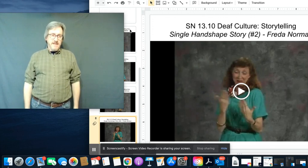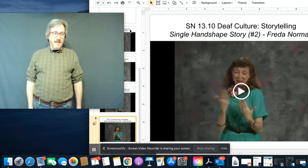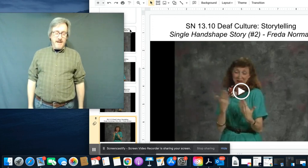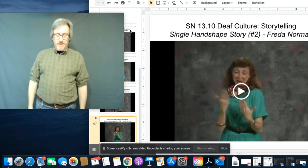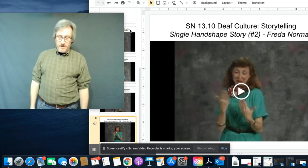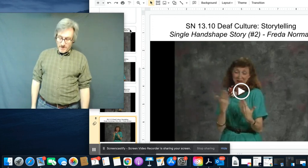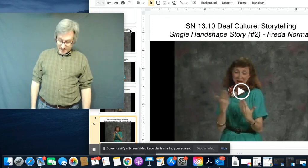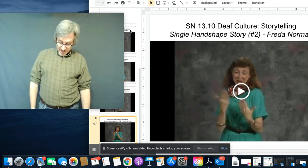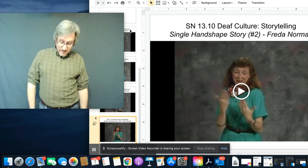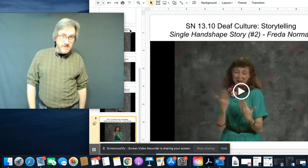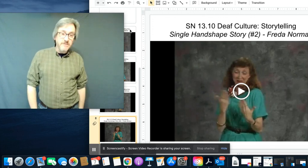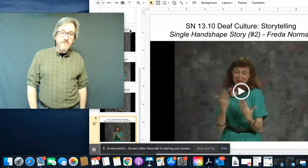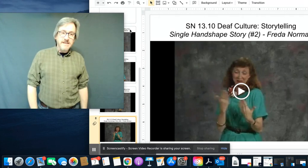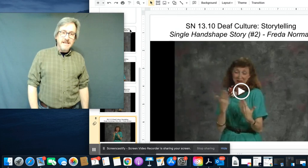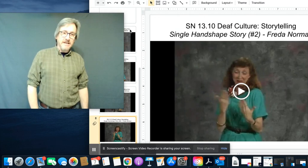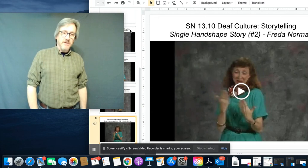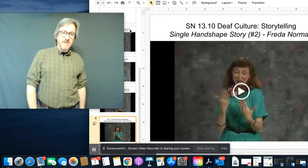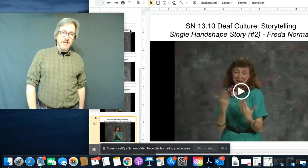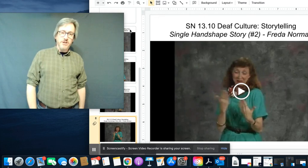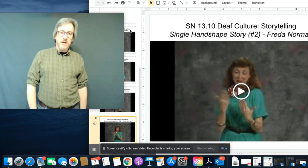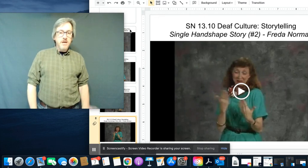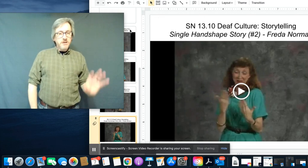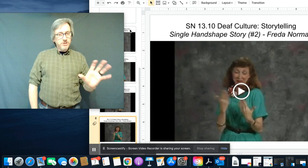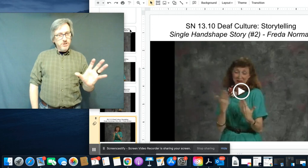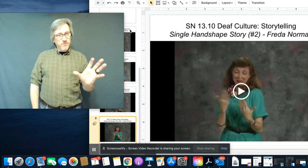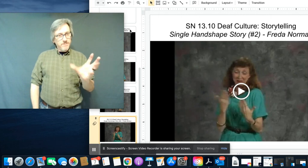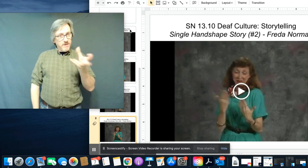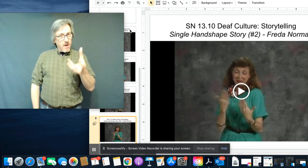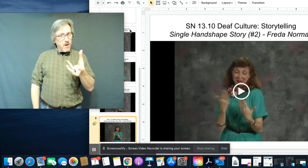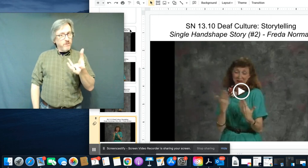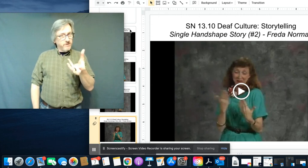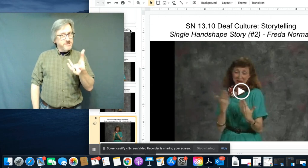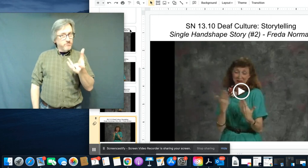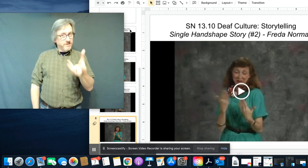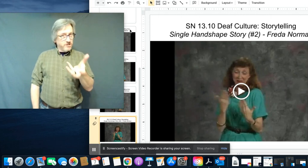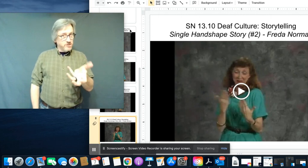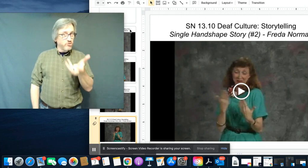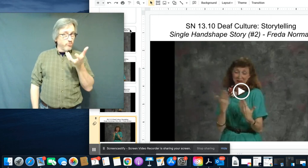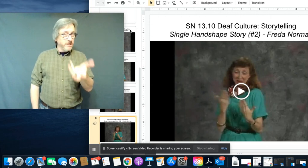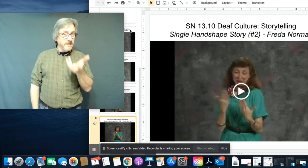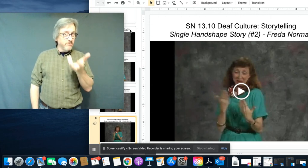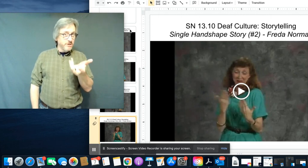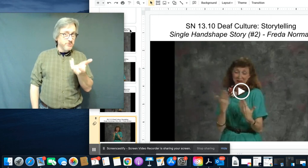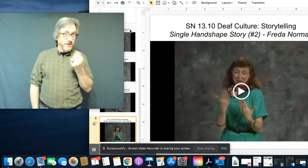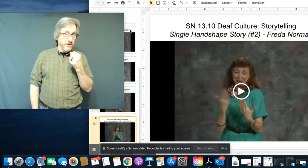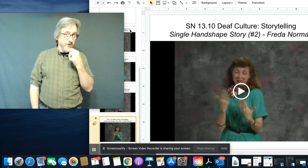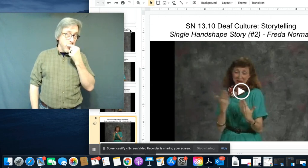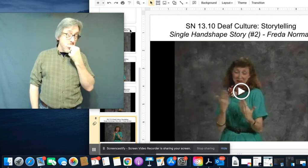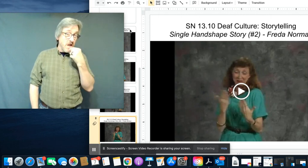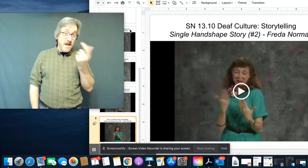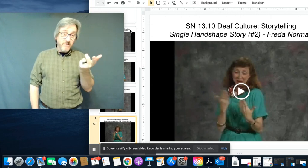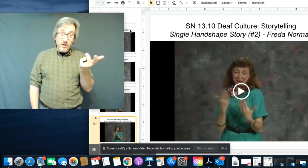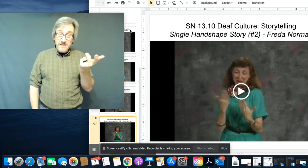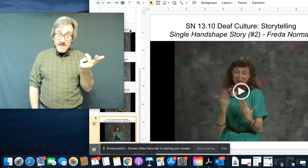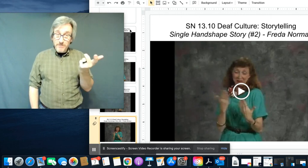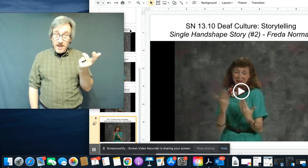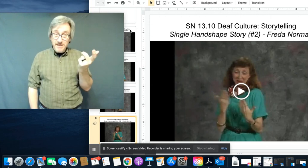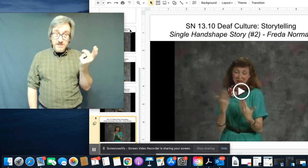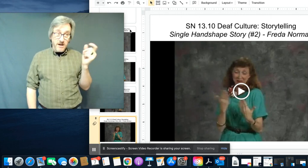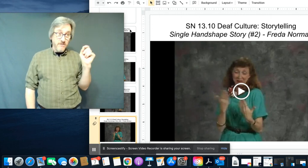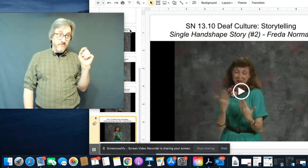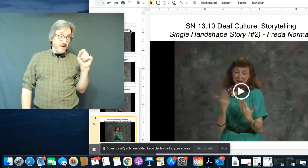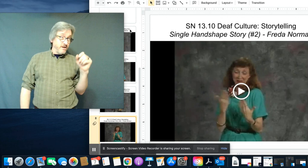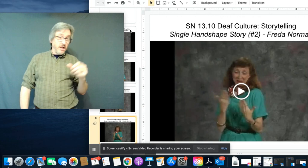seen that happen many times and faced that conversation to show them that, wow, there's a real literature in here, kind of along the same